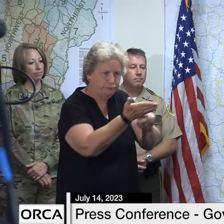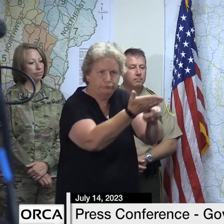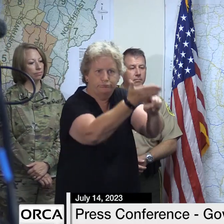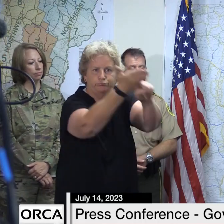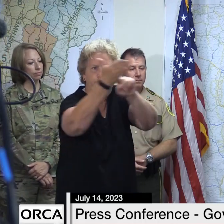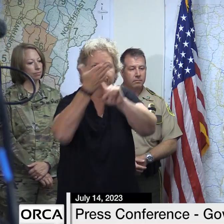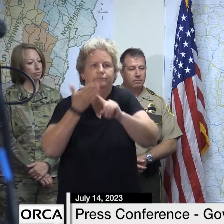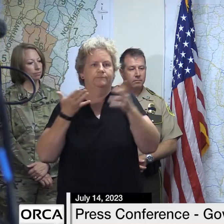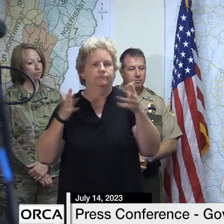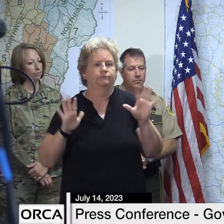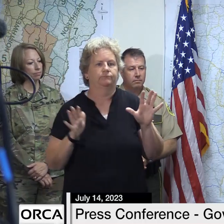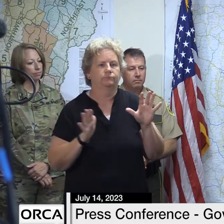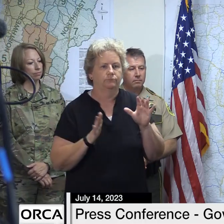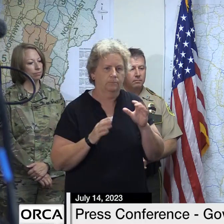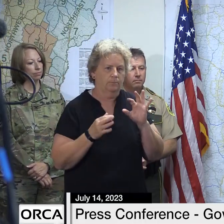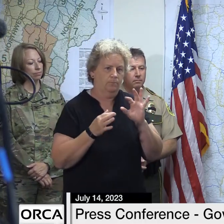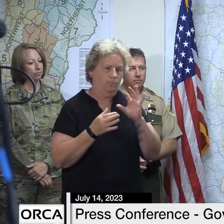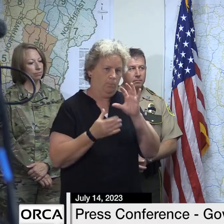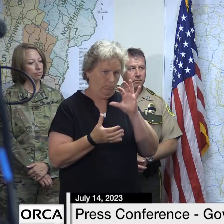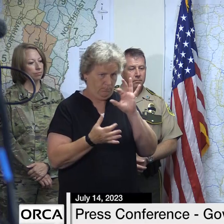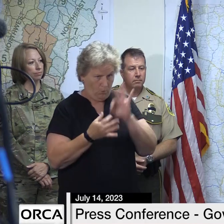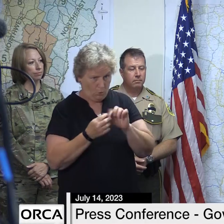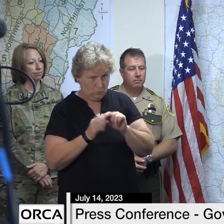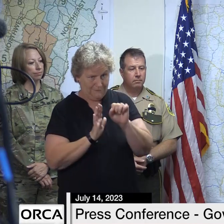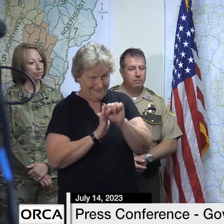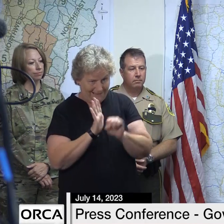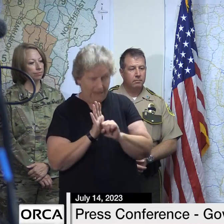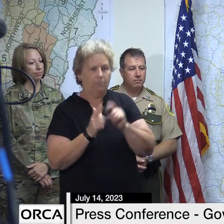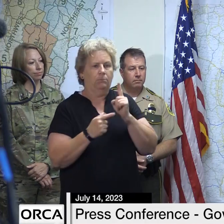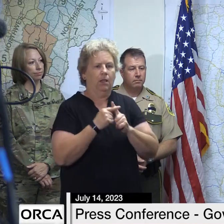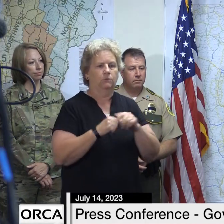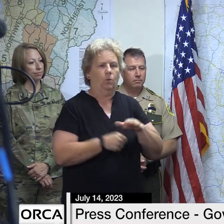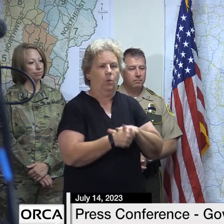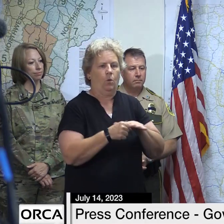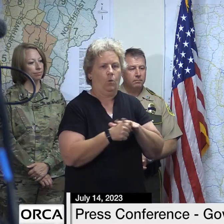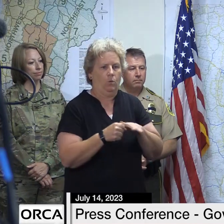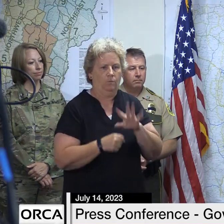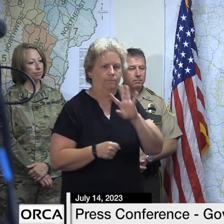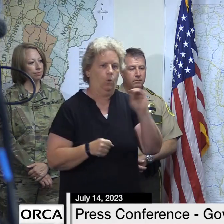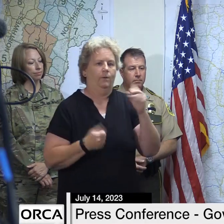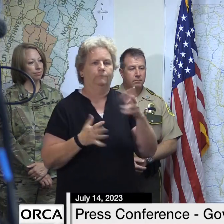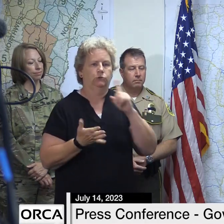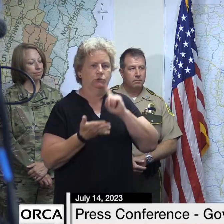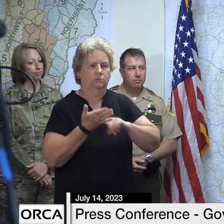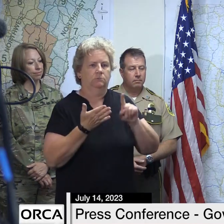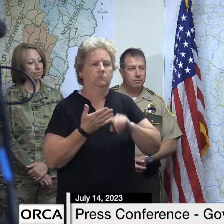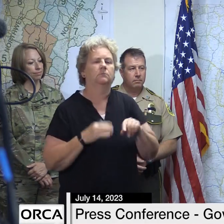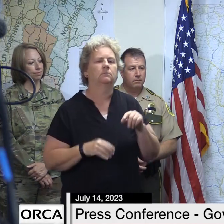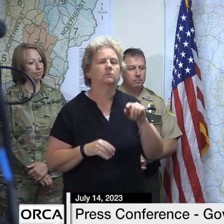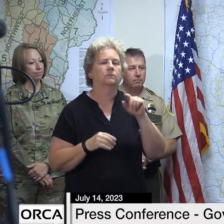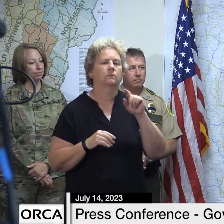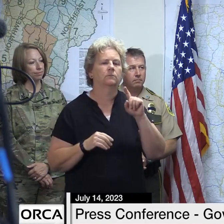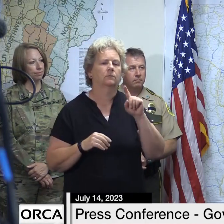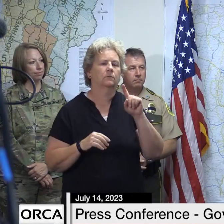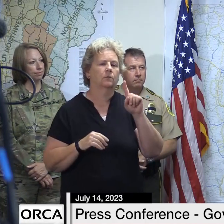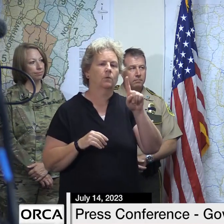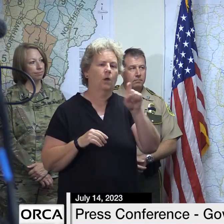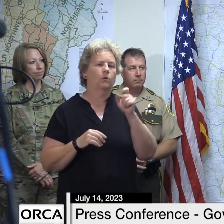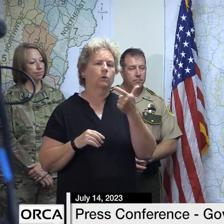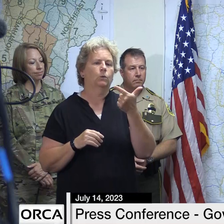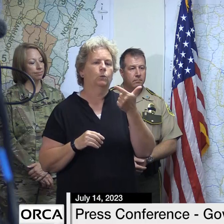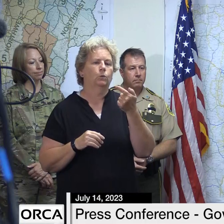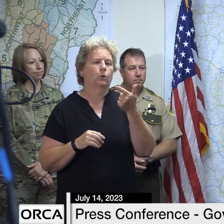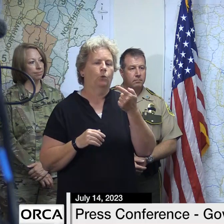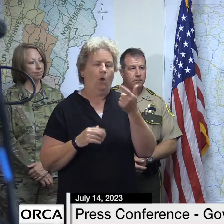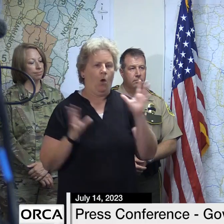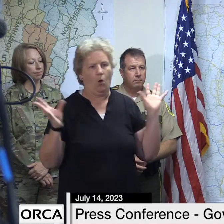state-owned bridges. To date, 121 bridges have been inspected. 6 rail bridges were